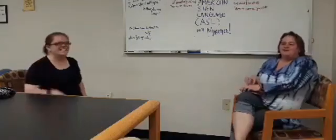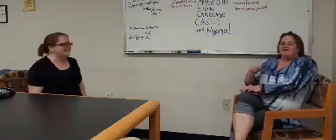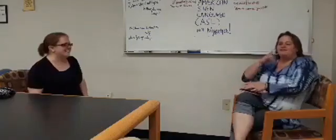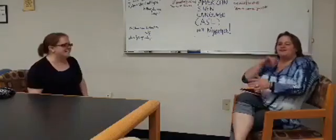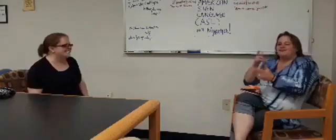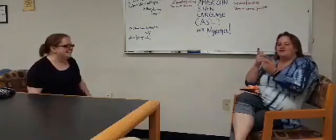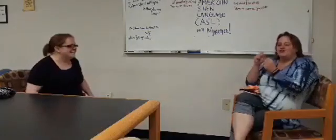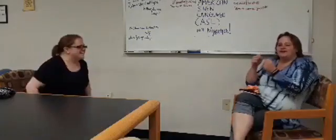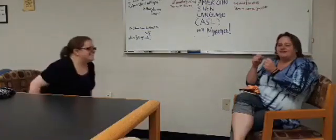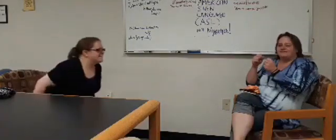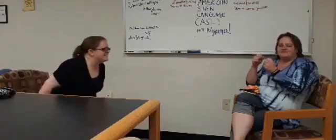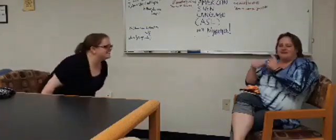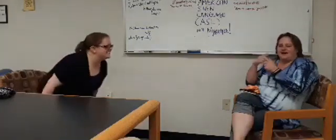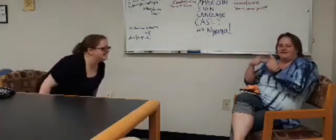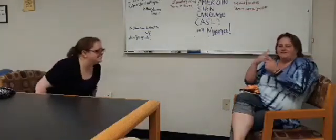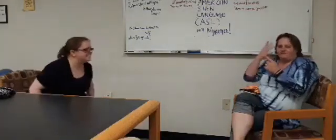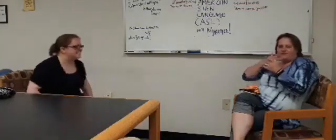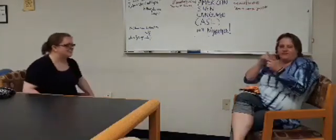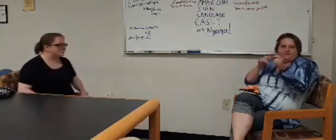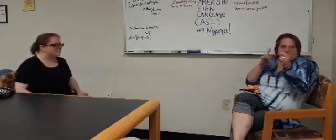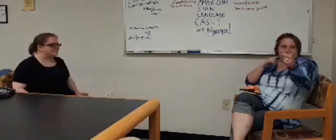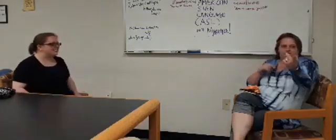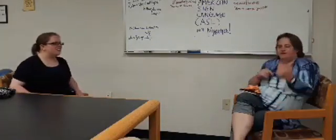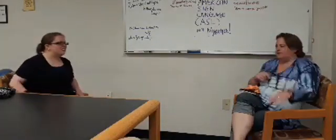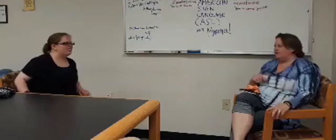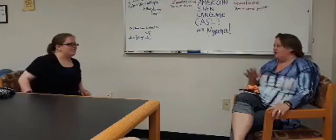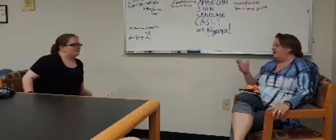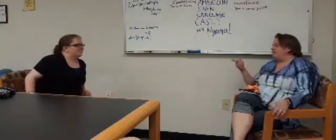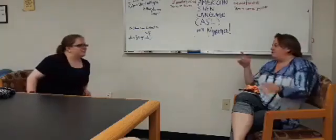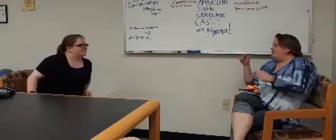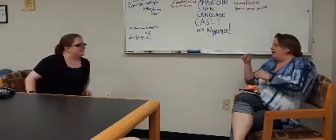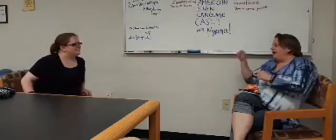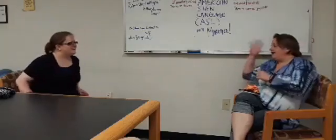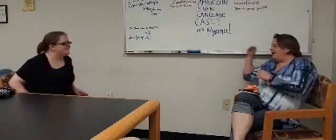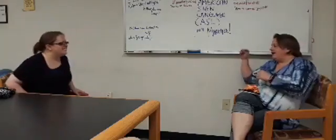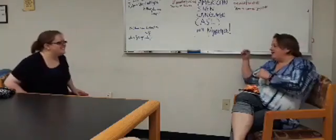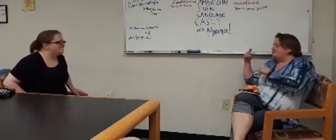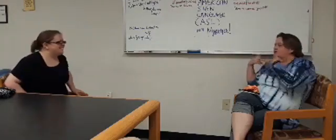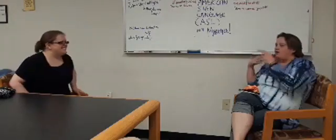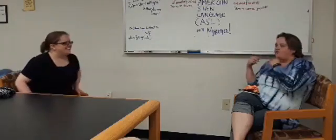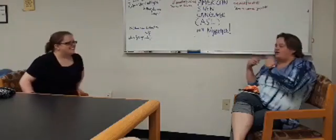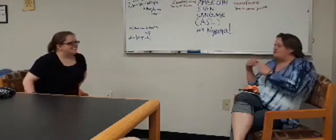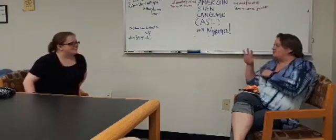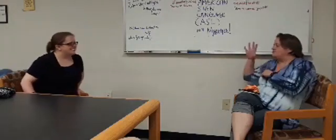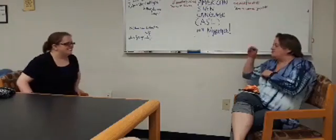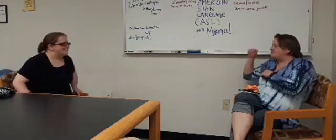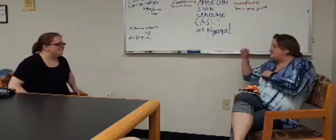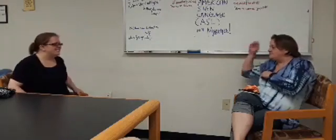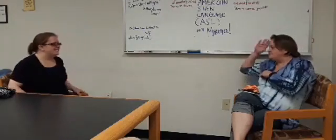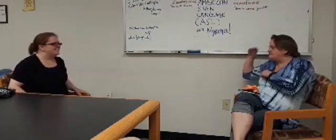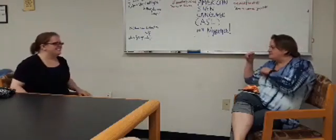Well, you can't die in front of you. Oh, you can't. There's no break though.